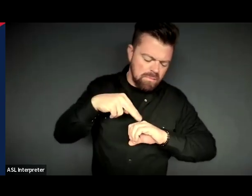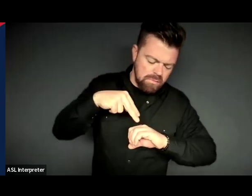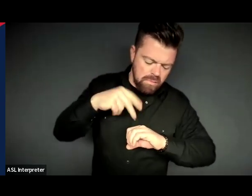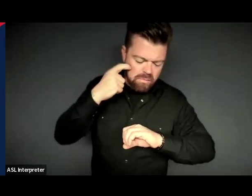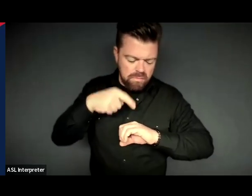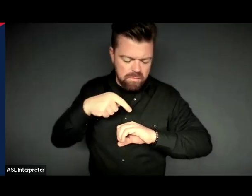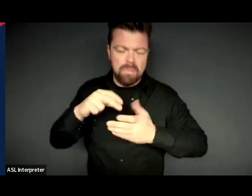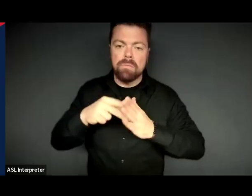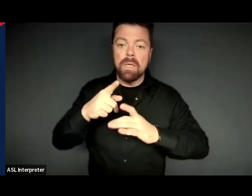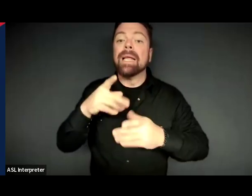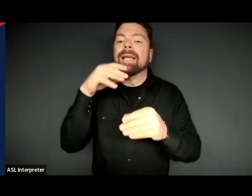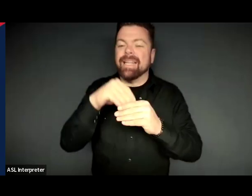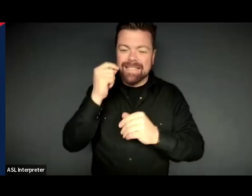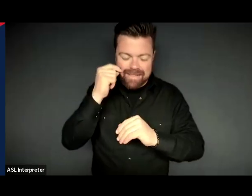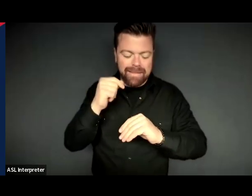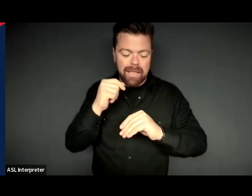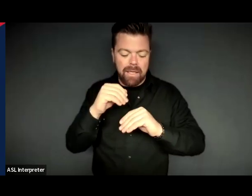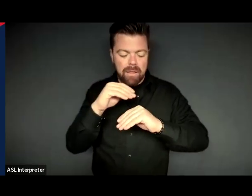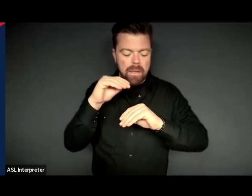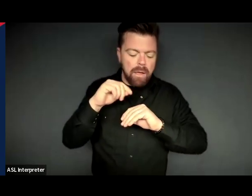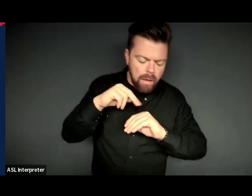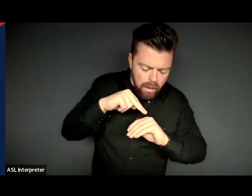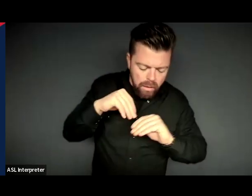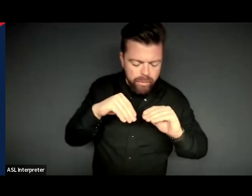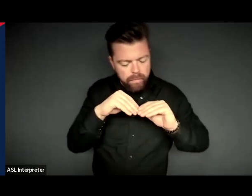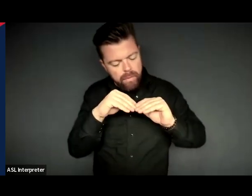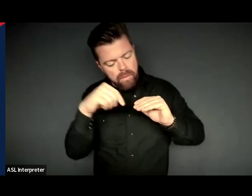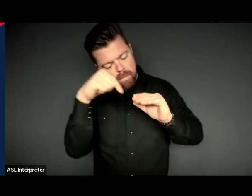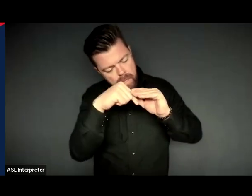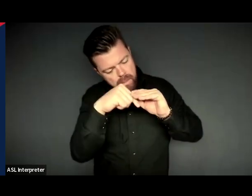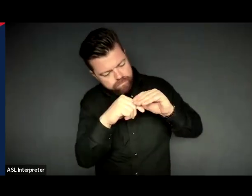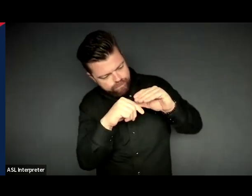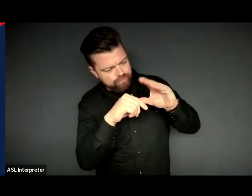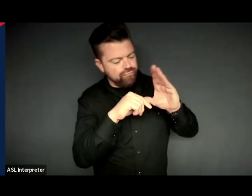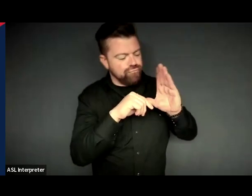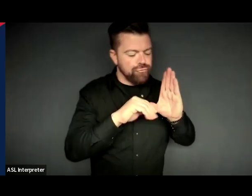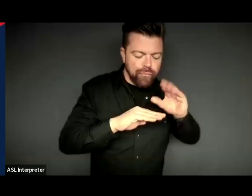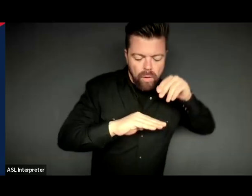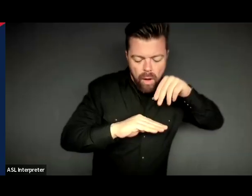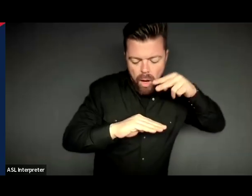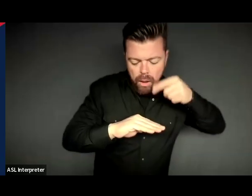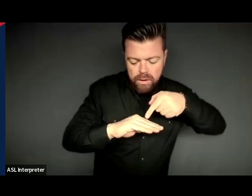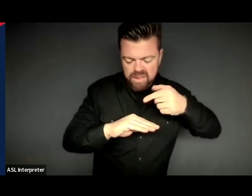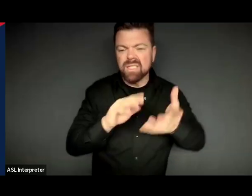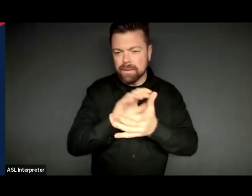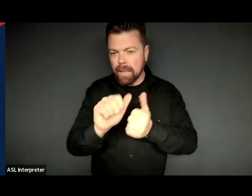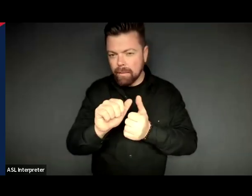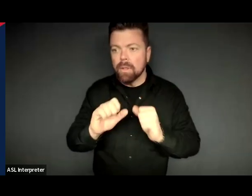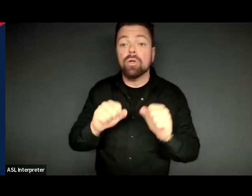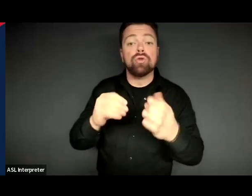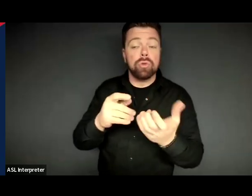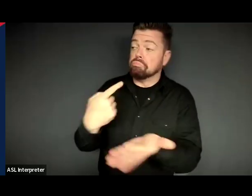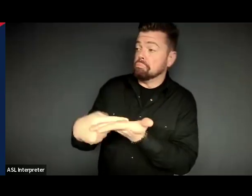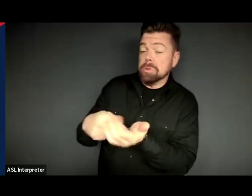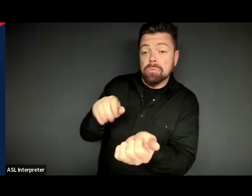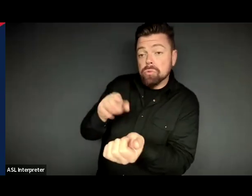therapist who will, and your healthcare professional, and they will tell you what is the best cushion for you in your situation and your